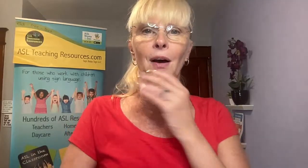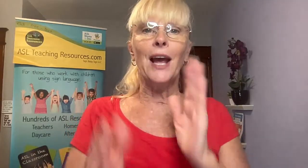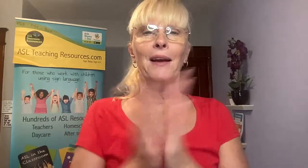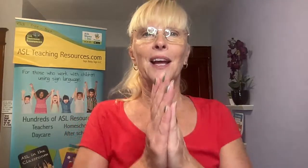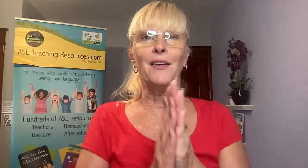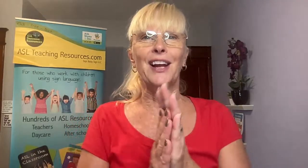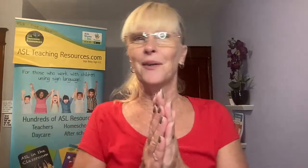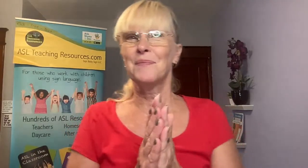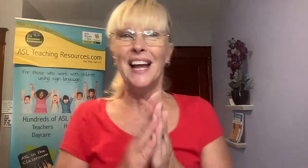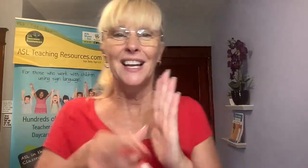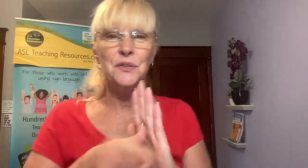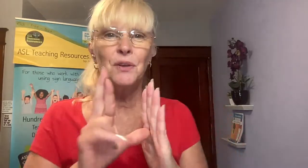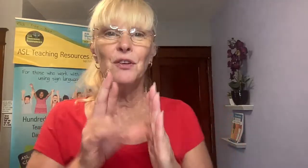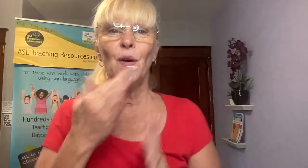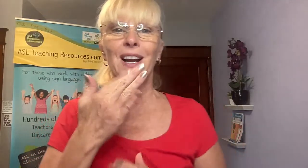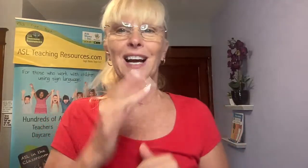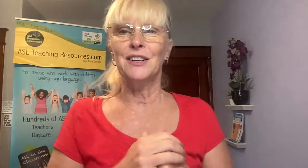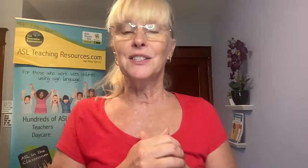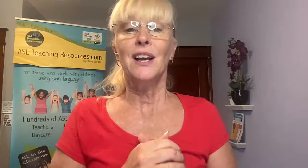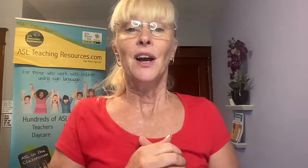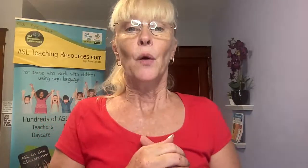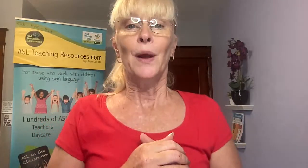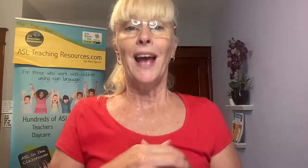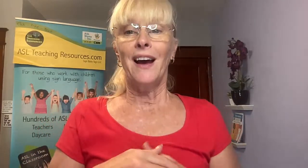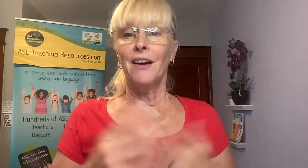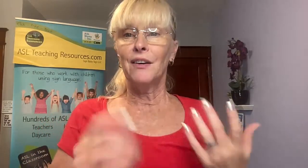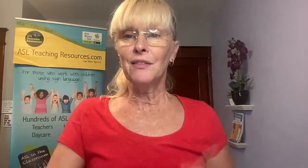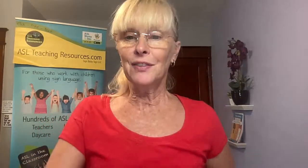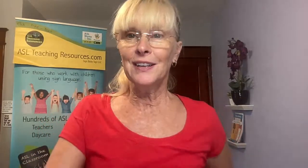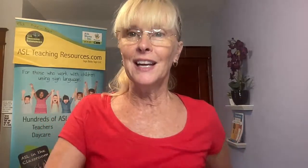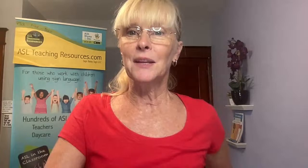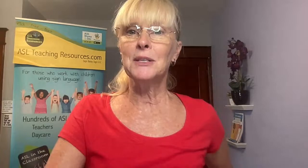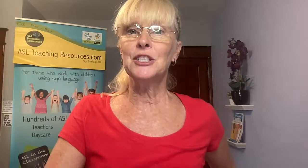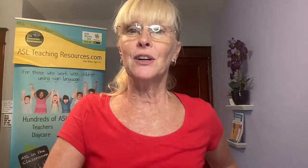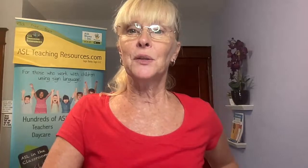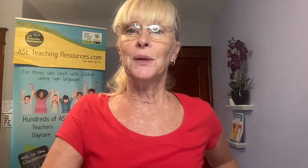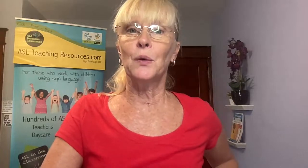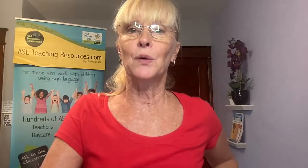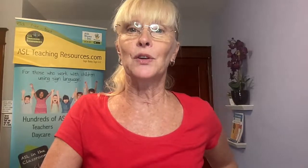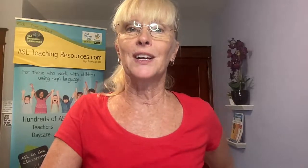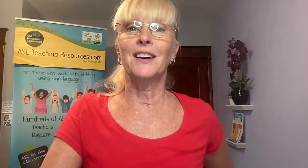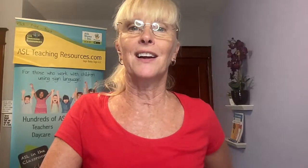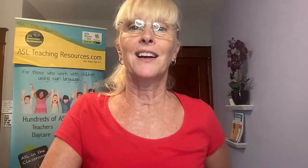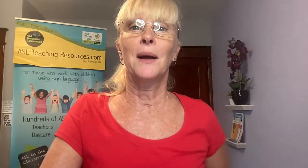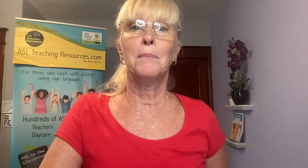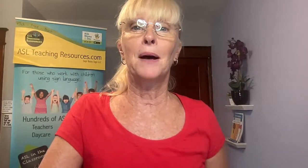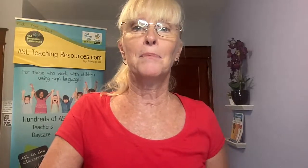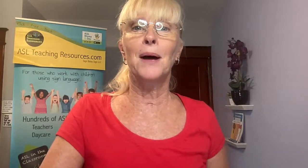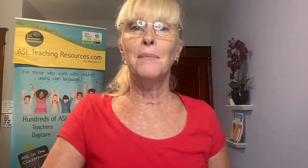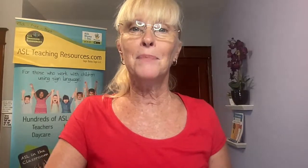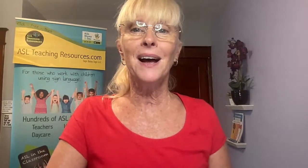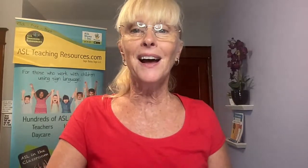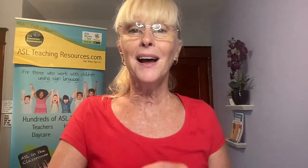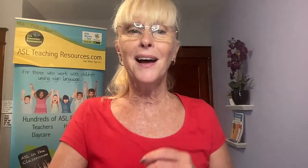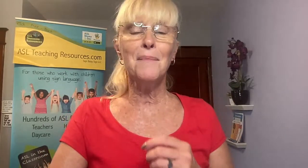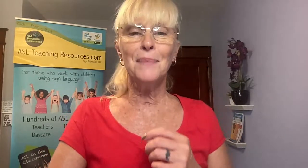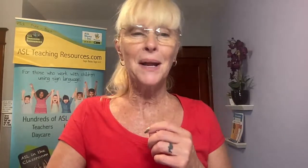Okay, here we go. Let's review our colors. We have, and let me start the recorder here. Bum, bum, bum, ba,